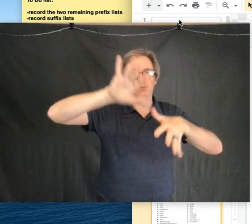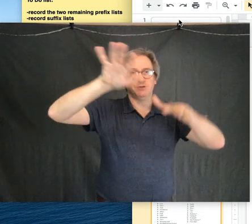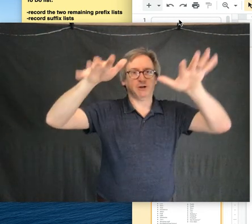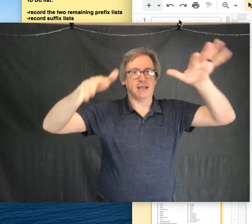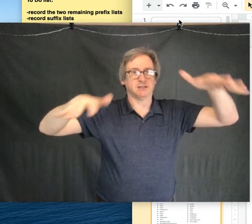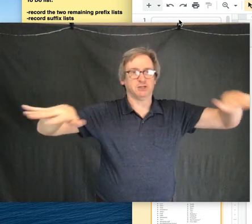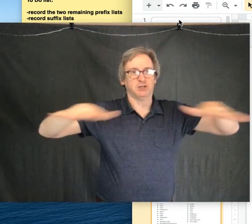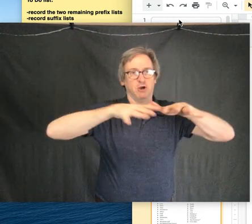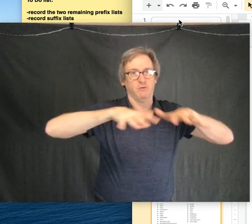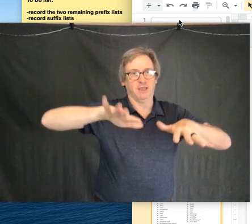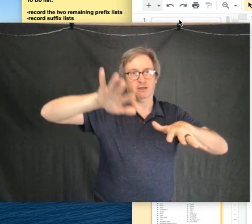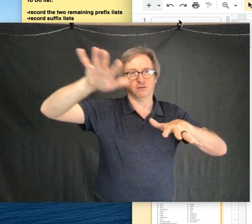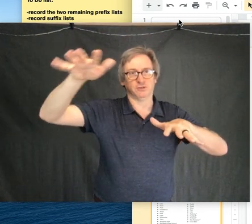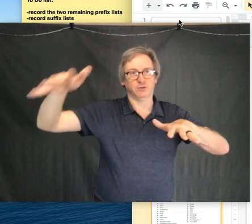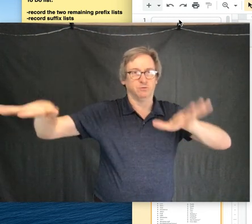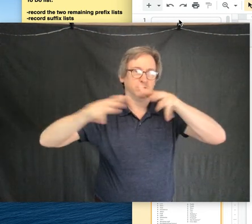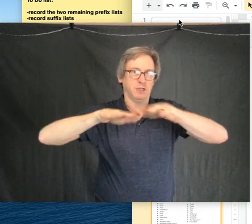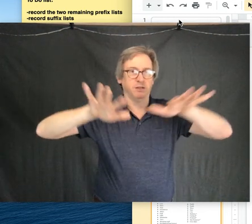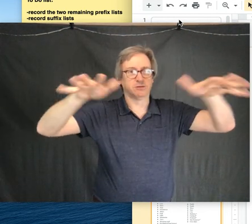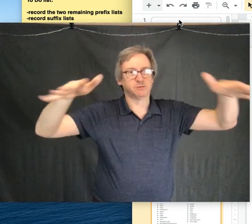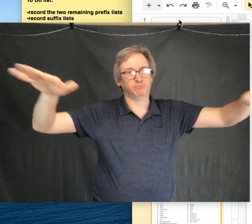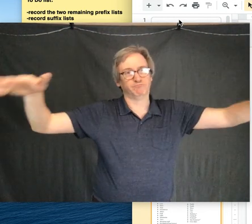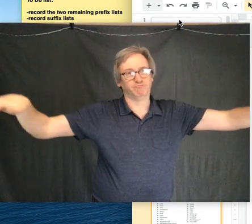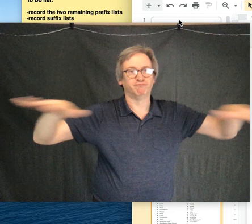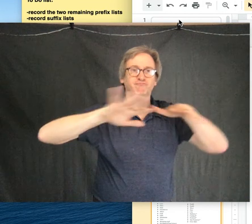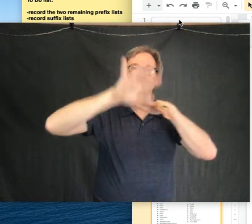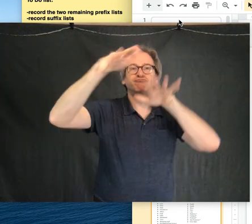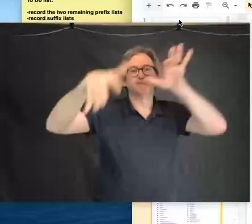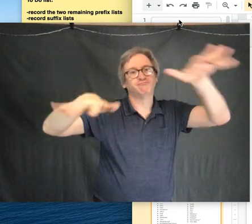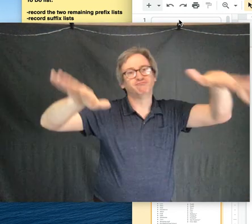Just use your hands to show the hills. Hills.